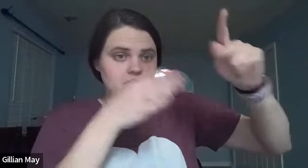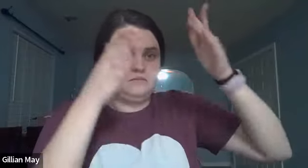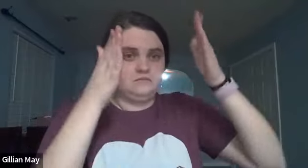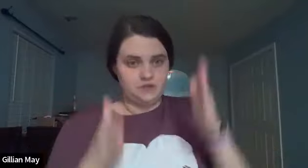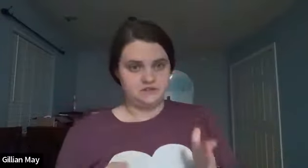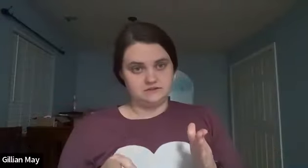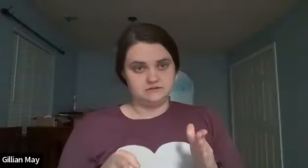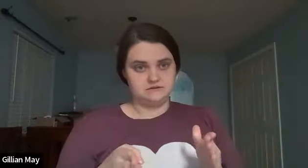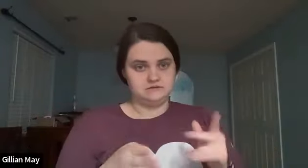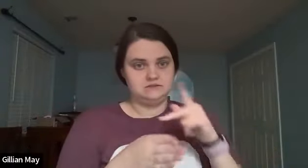person.